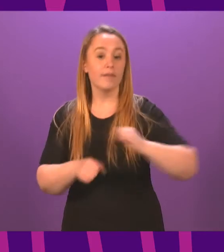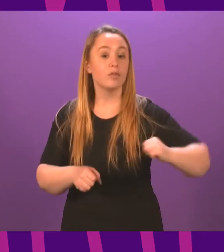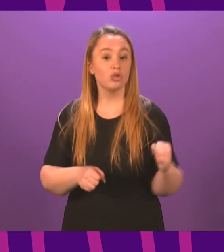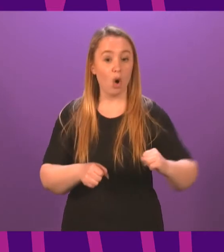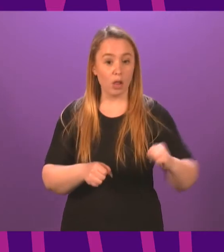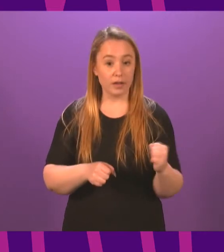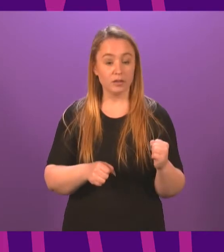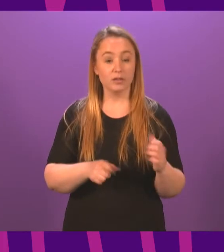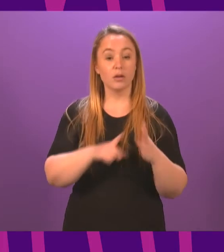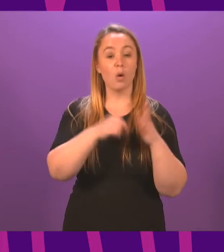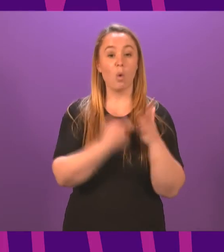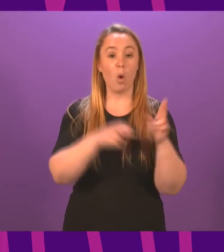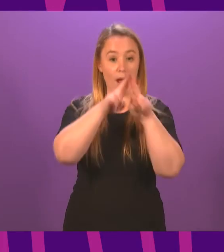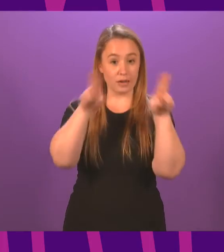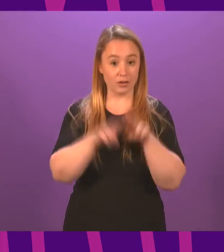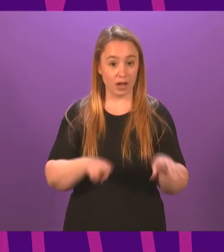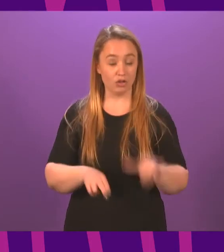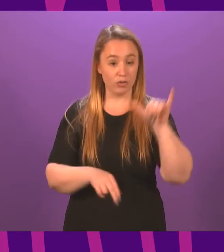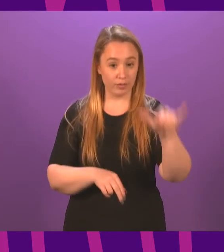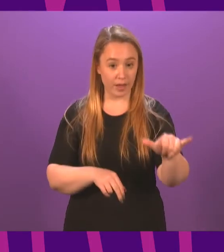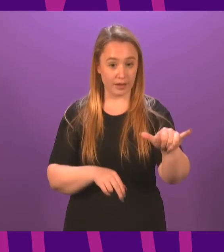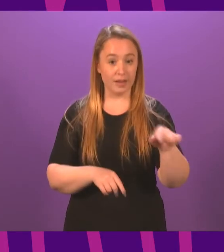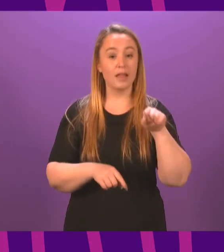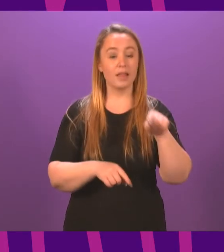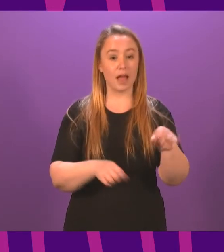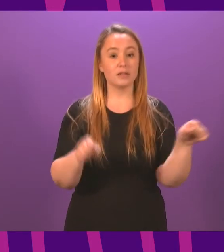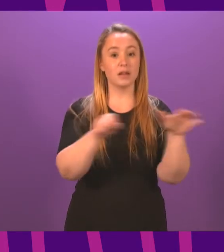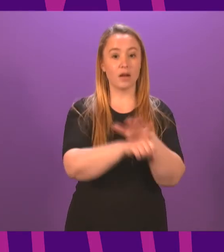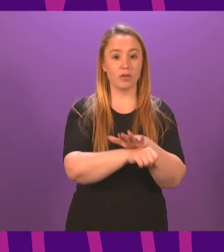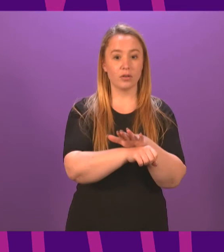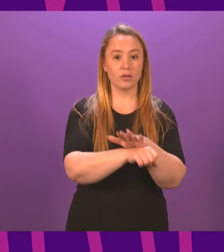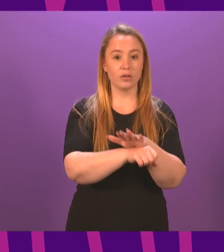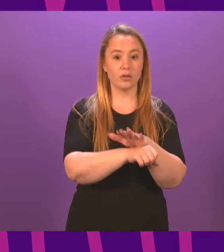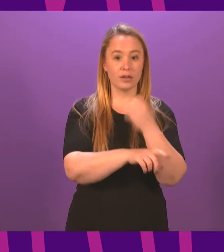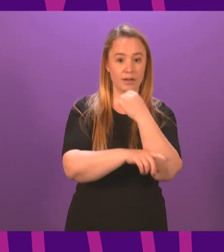on an international flight, would be covered by these regulations. To the front, Mr Matheson. However, if you